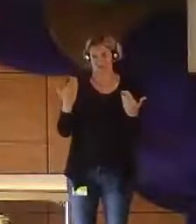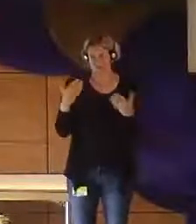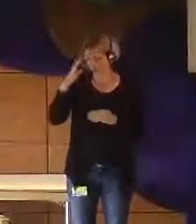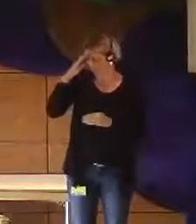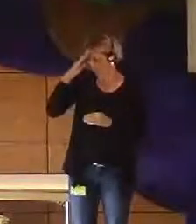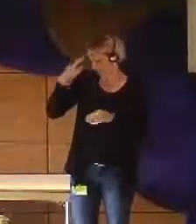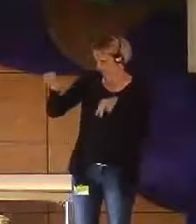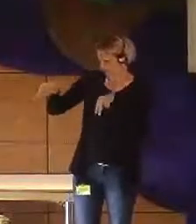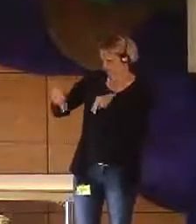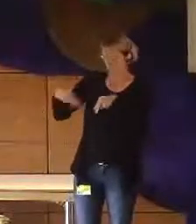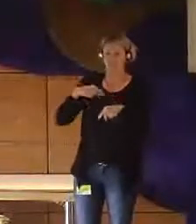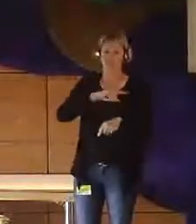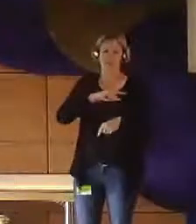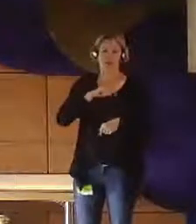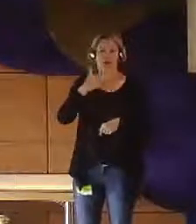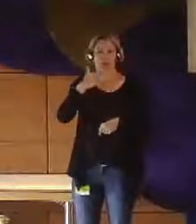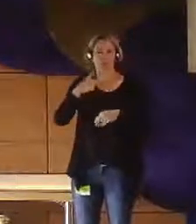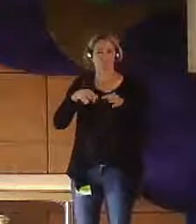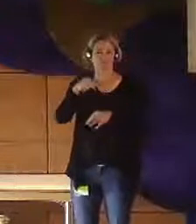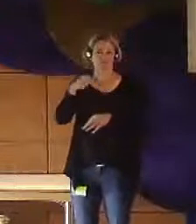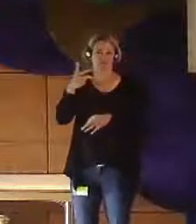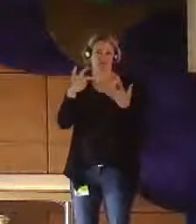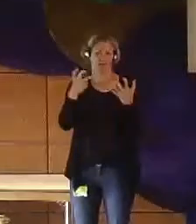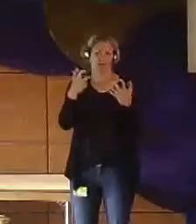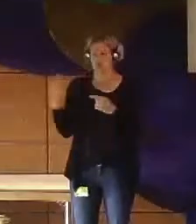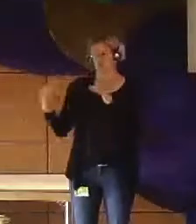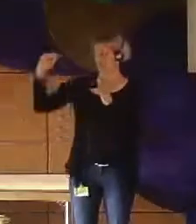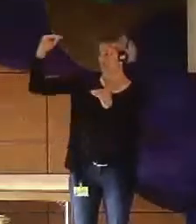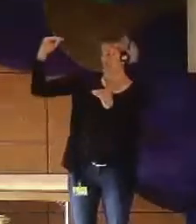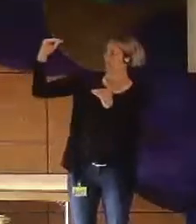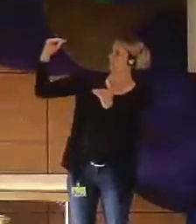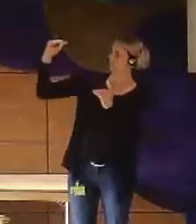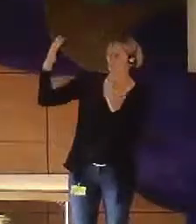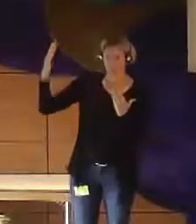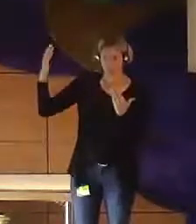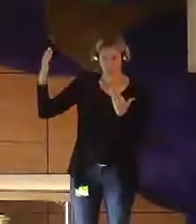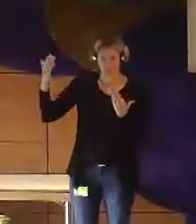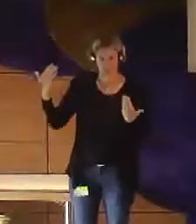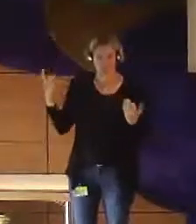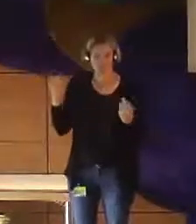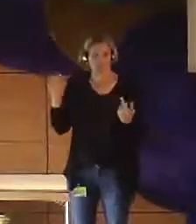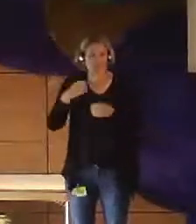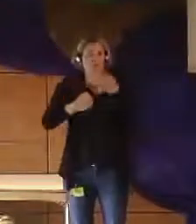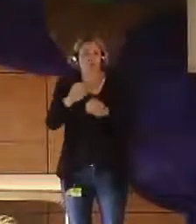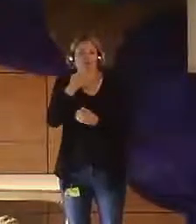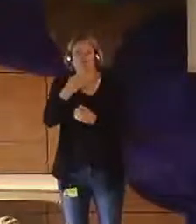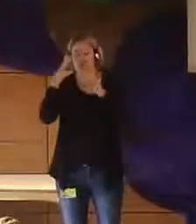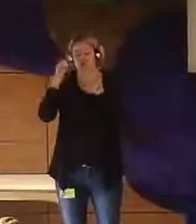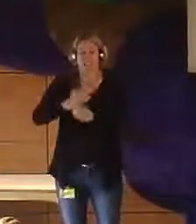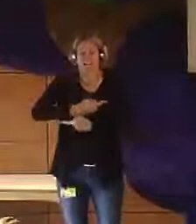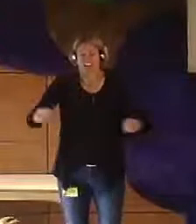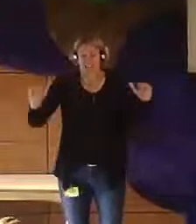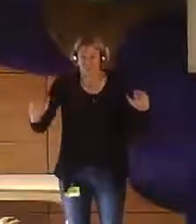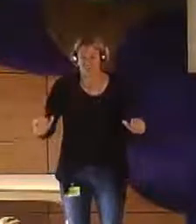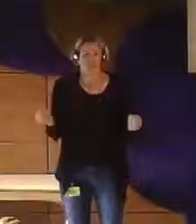183 centimeters and he's taller than I am. So who said retarded growth is part of the condition? It's not always. It's